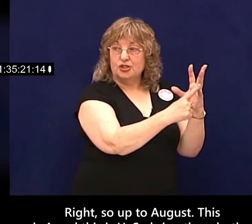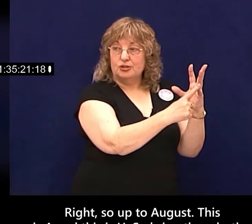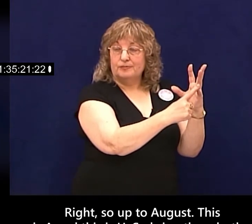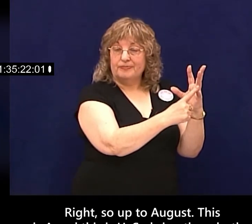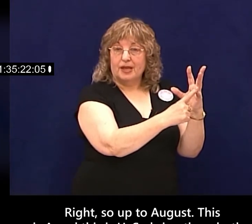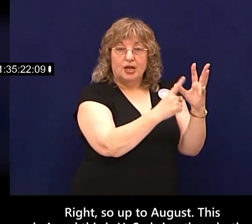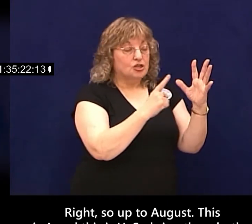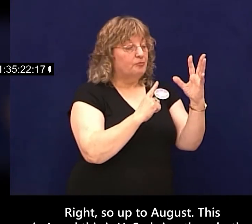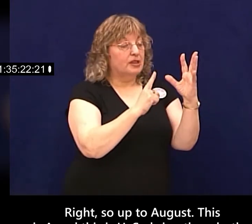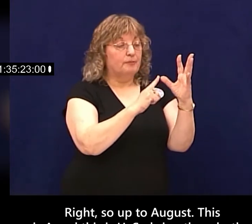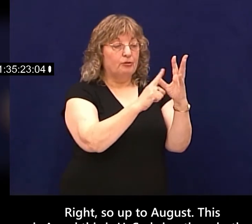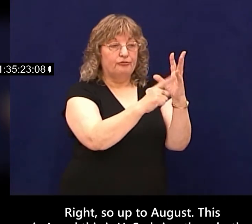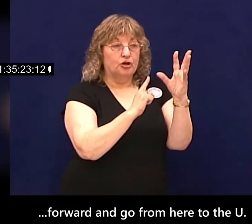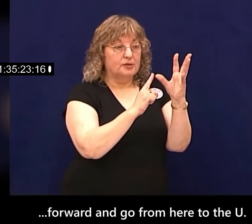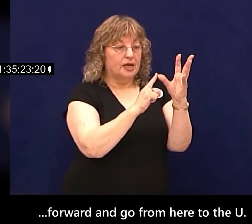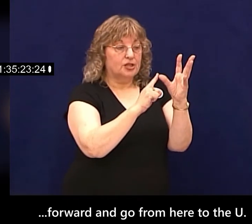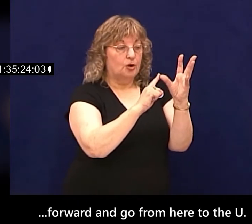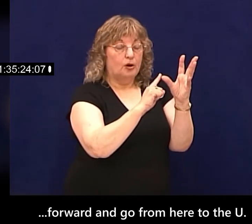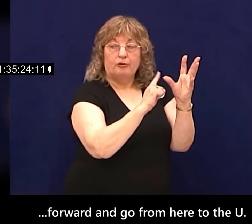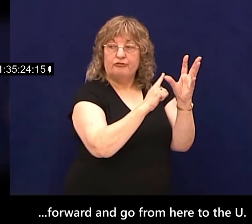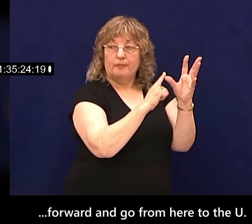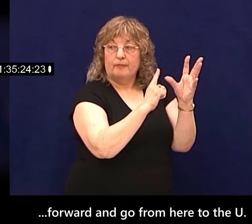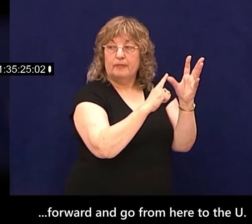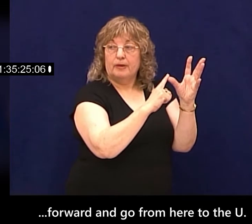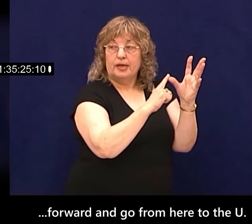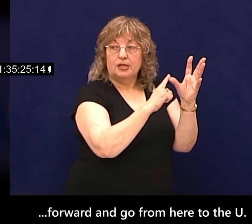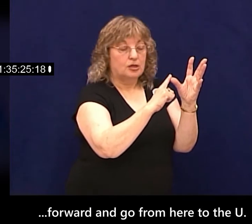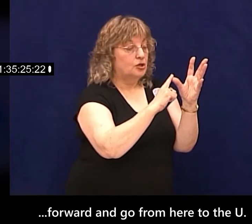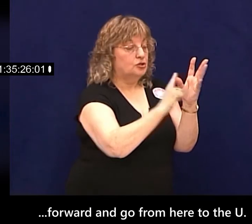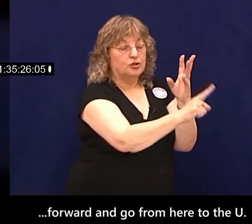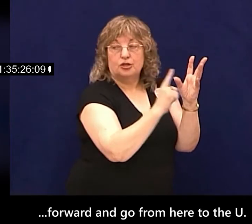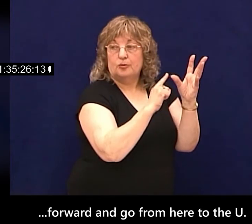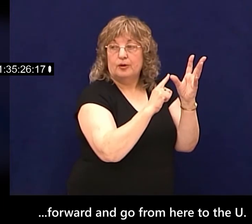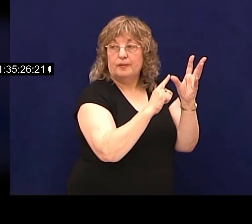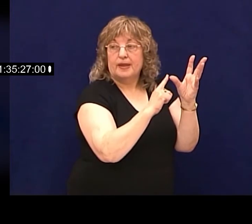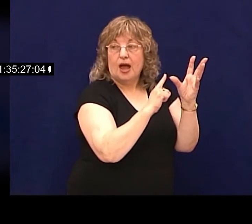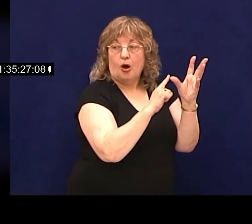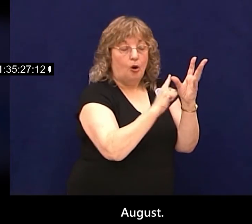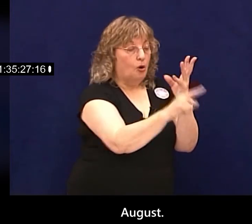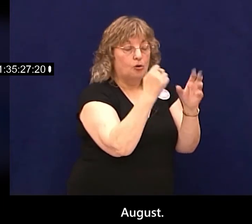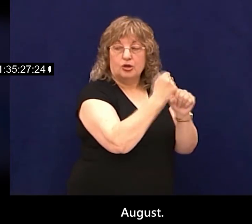U. So bring them both forward and go from here to the U.